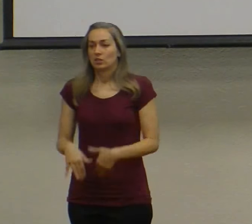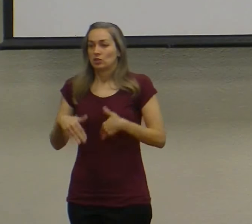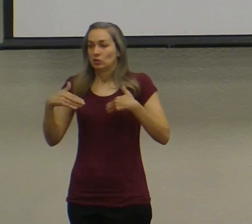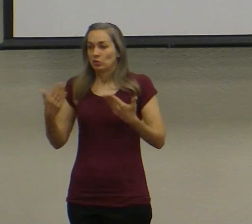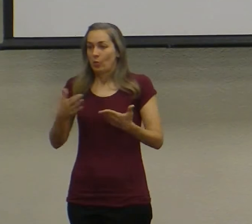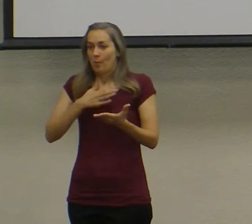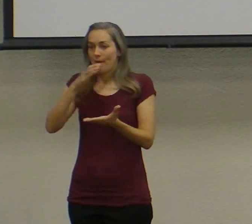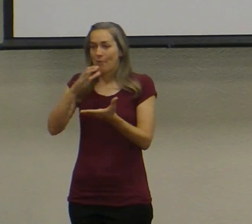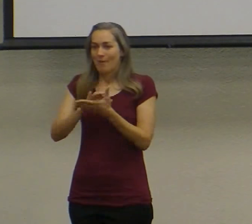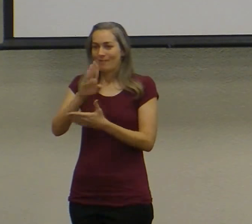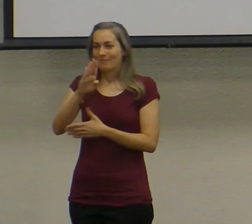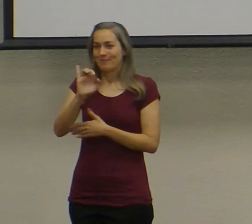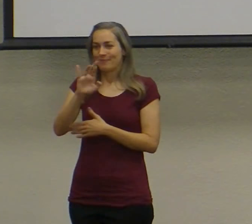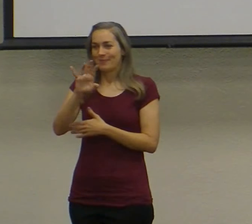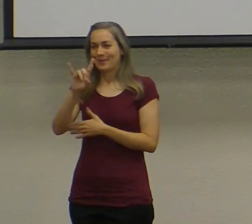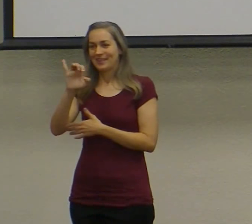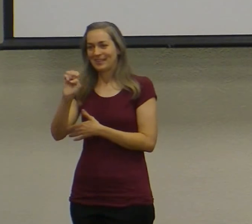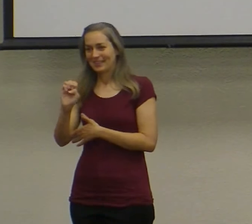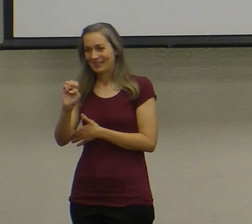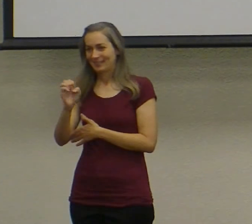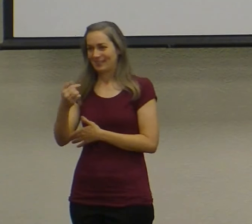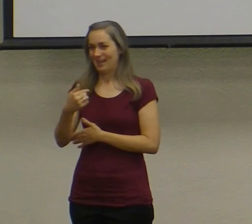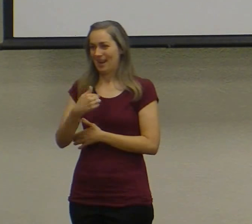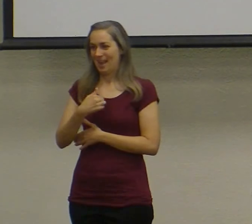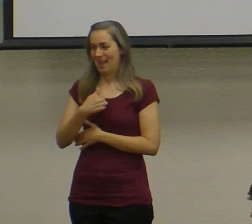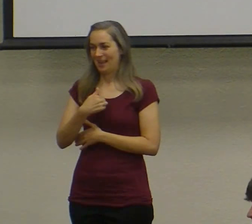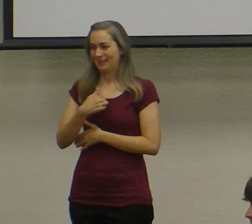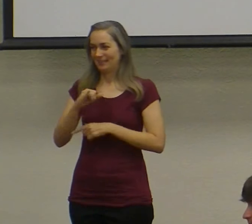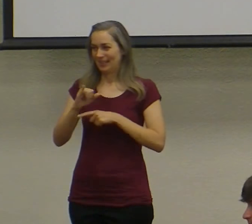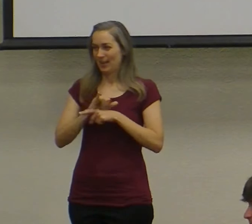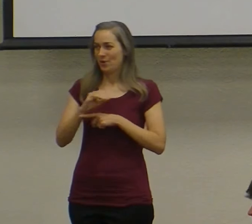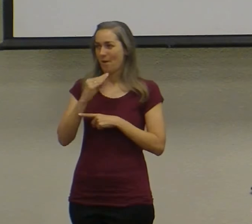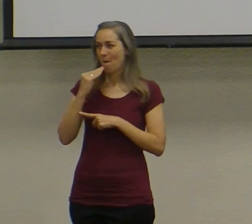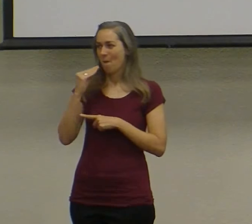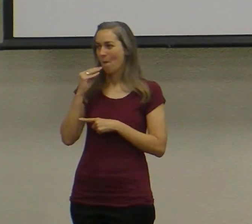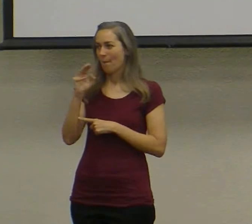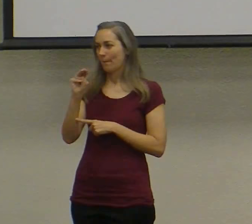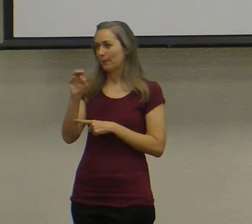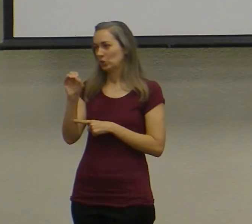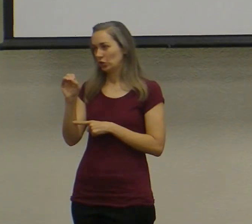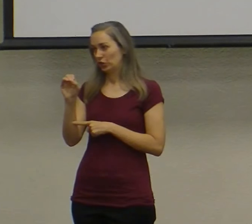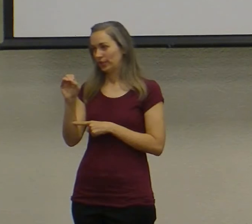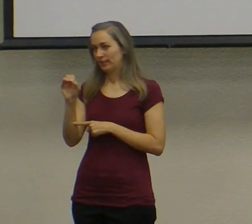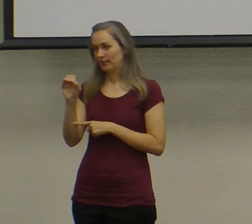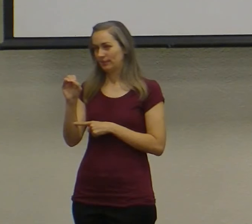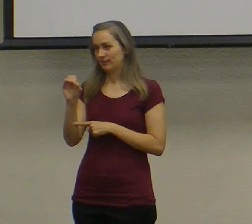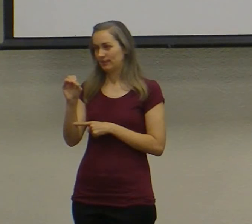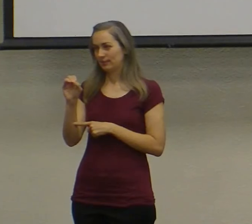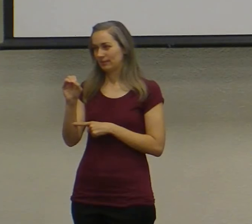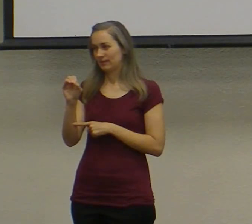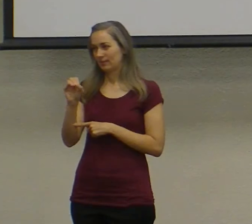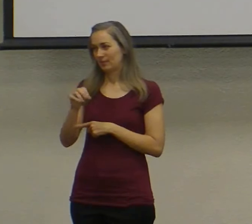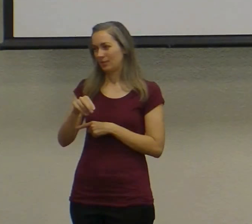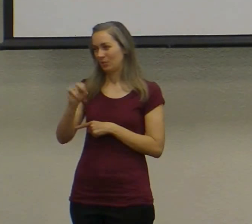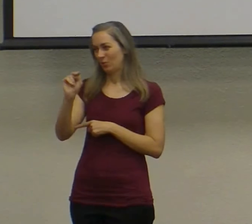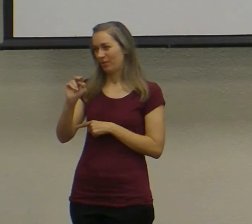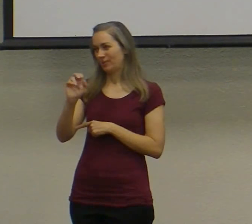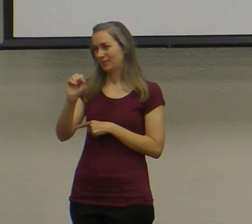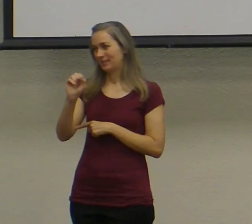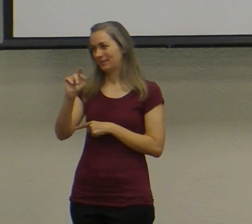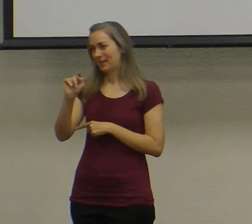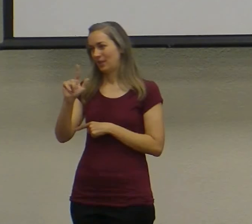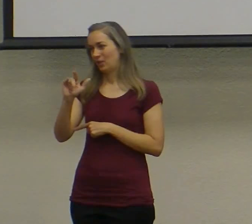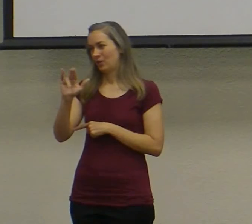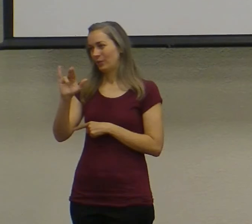So my wife Bertie and I, we interned back home in Missouri, north of the St. Louis area.